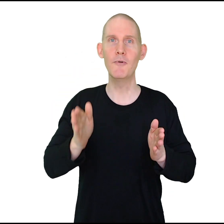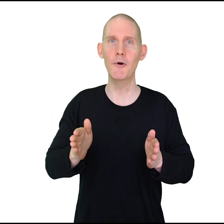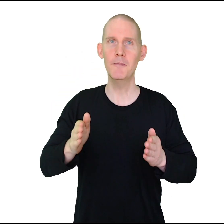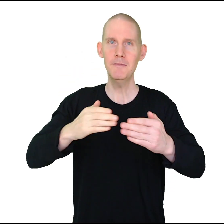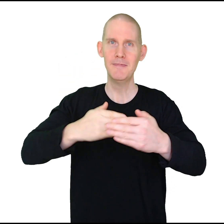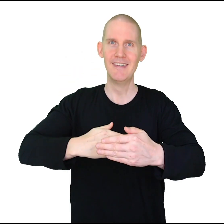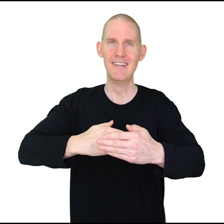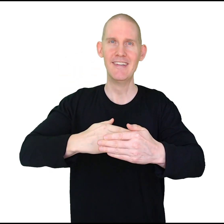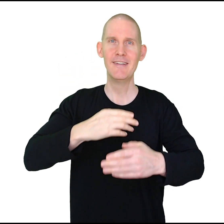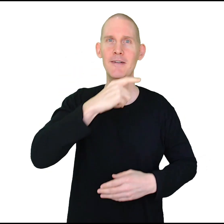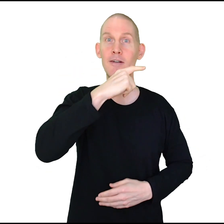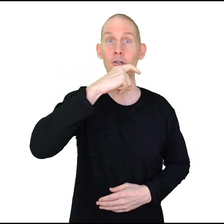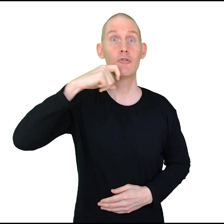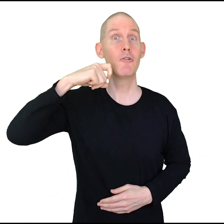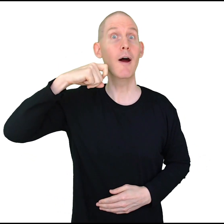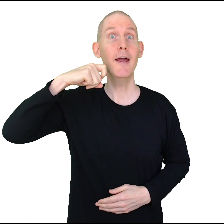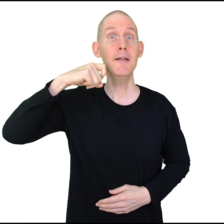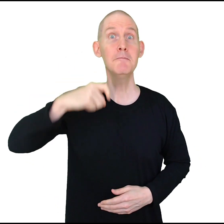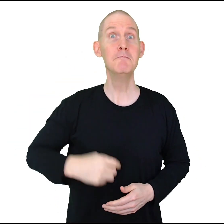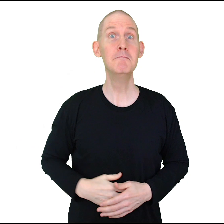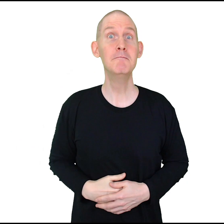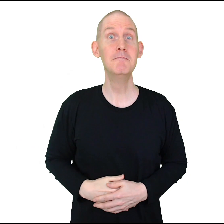bedroom, dry.